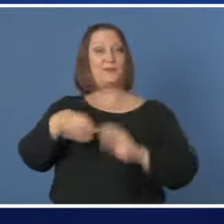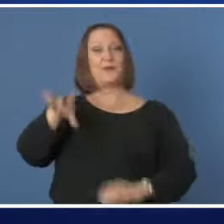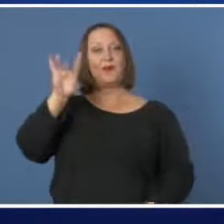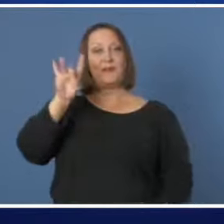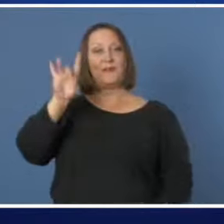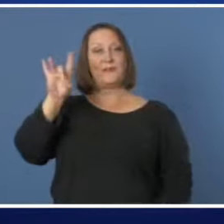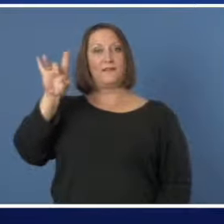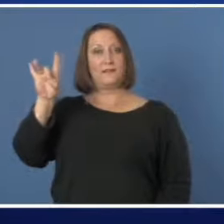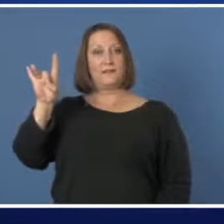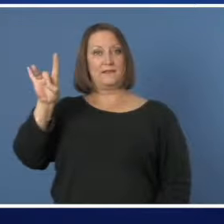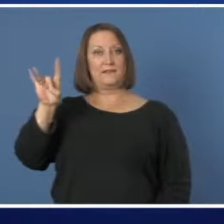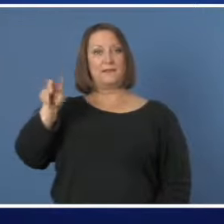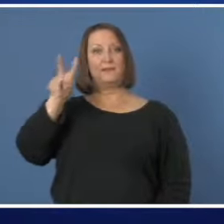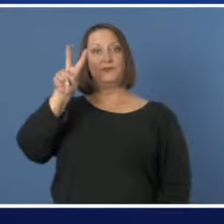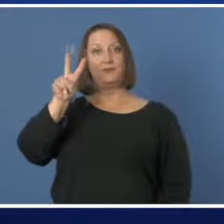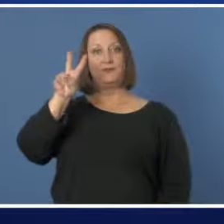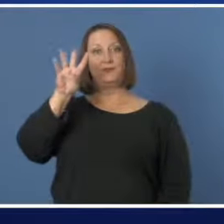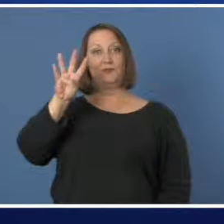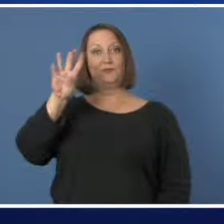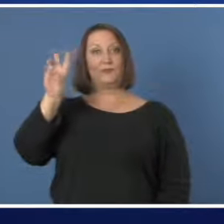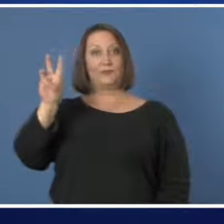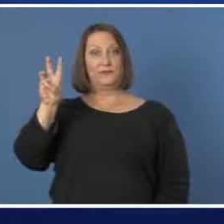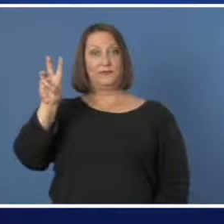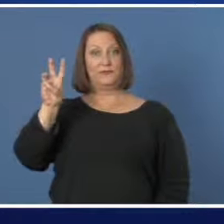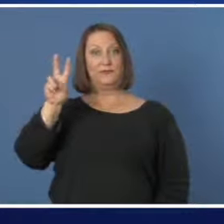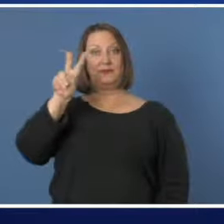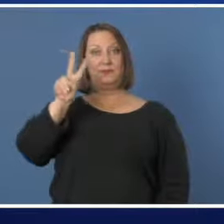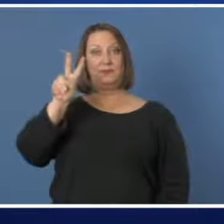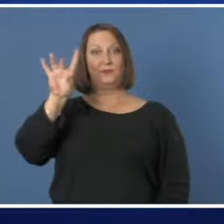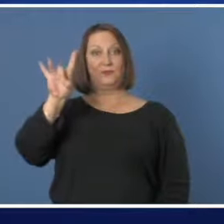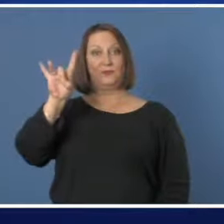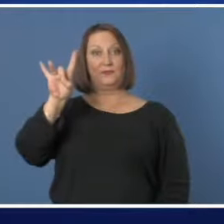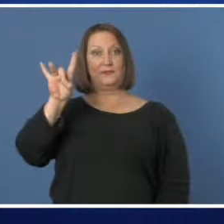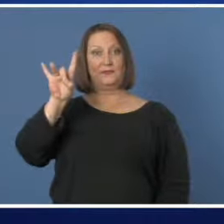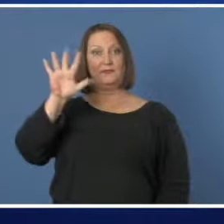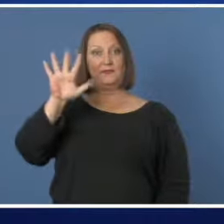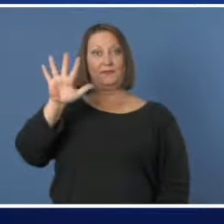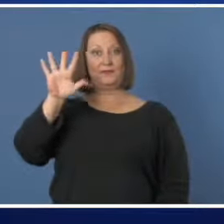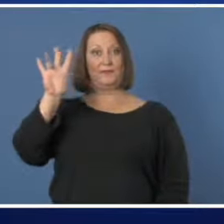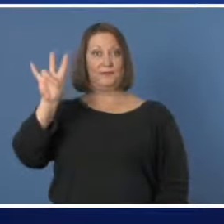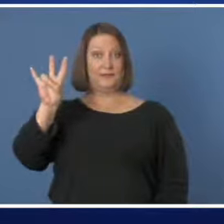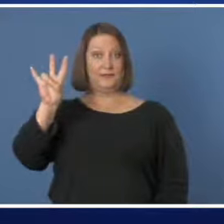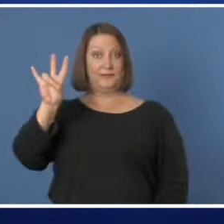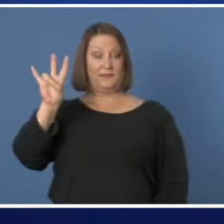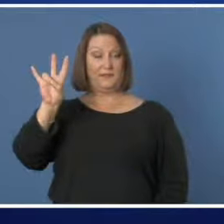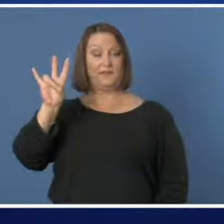888-246-2857